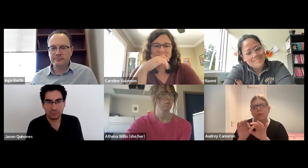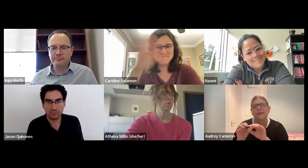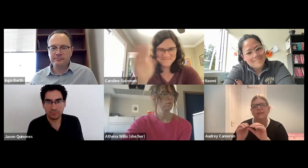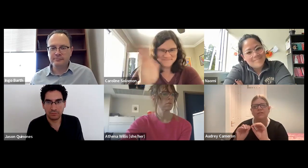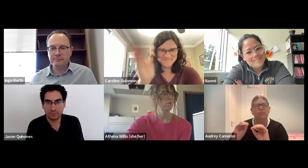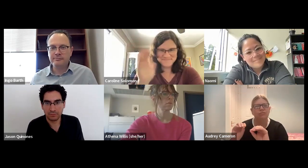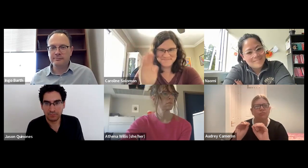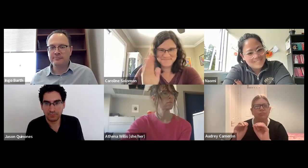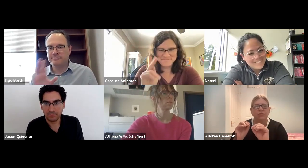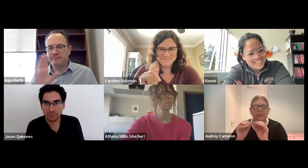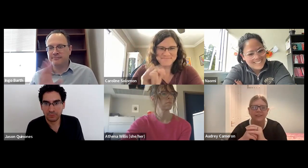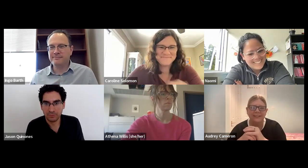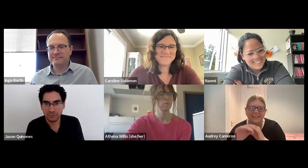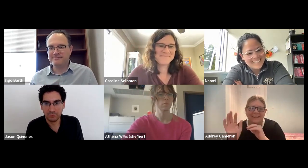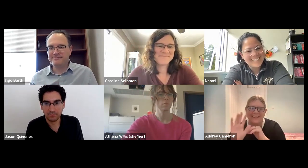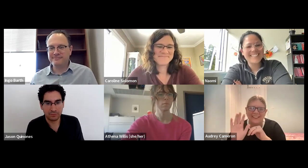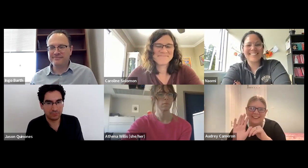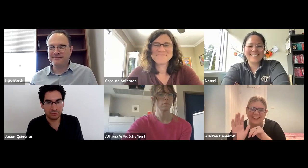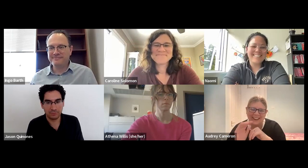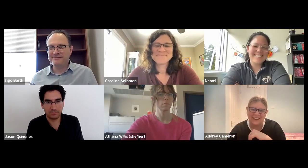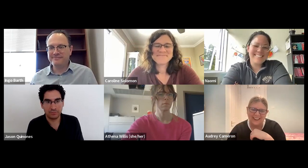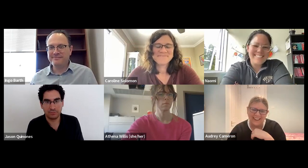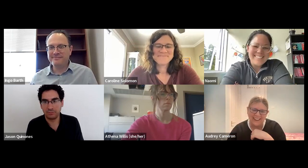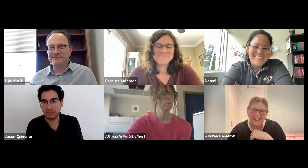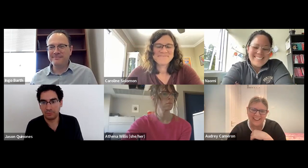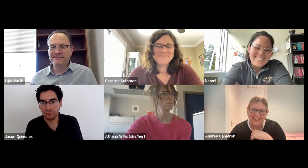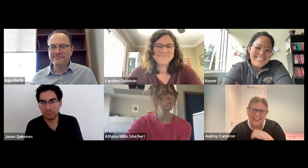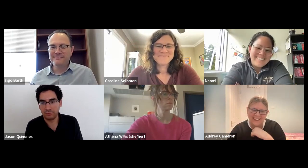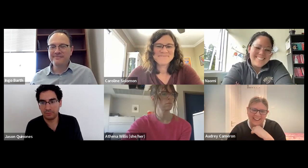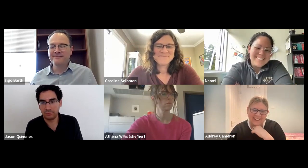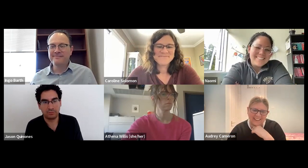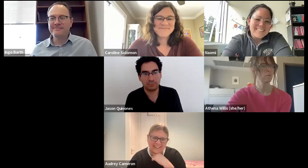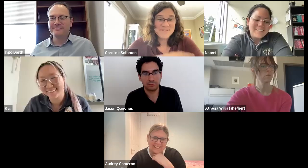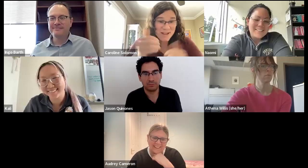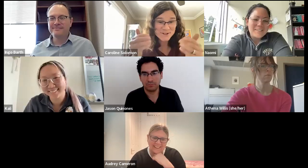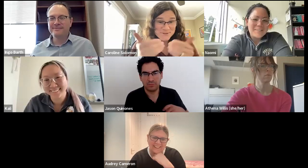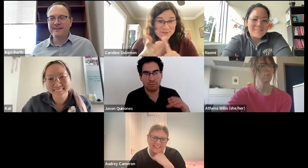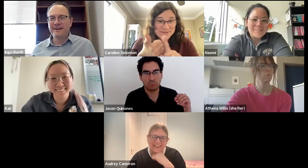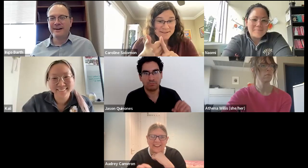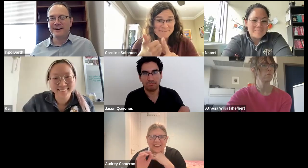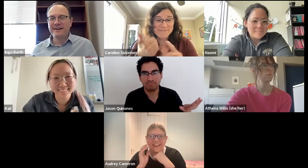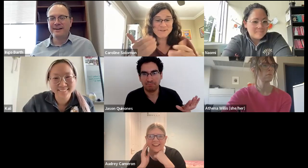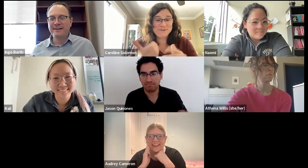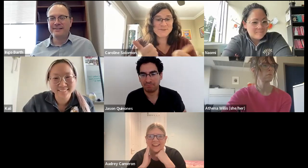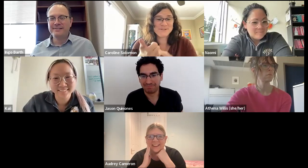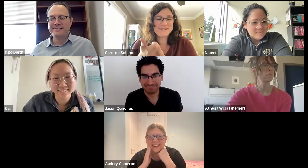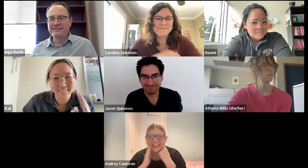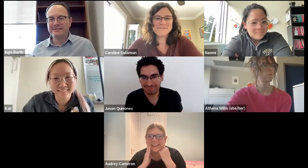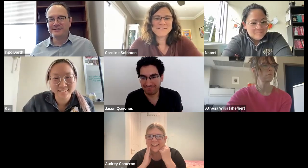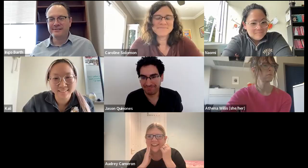Hmm. So I think sometimes interpreters need more education in those STEM terms. And this is Jason. I've